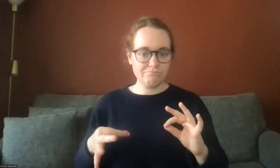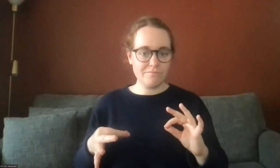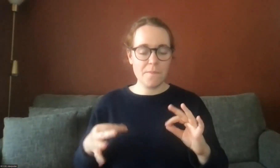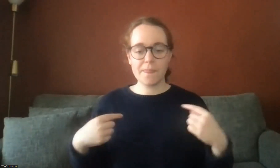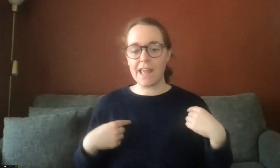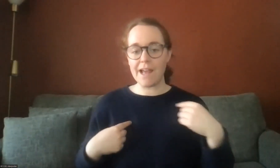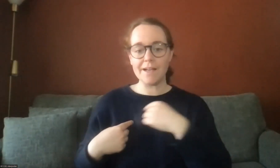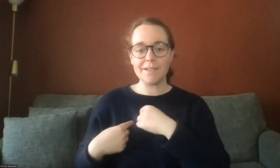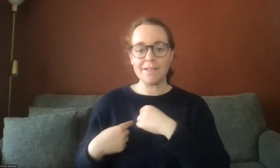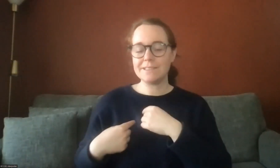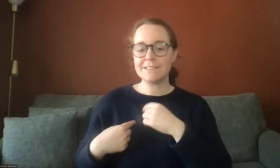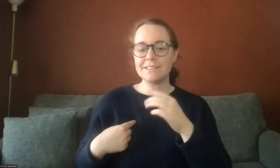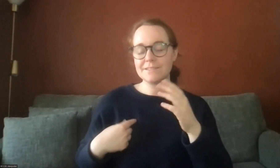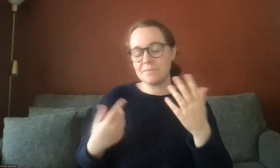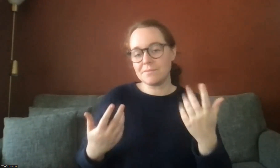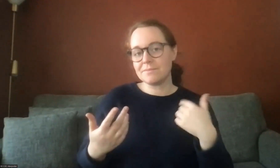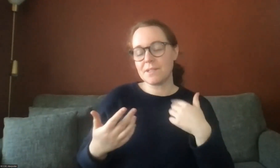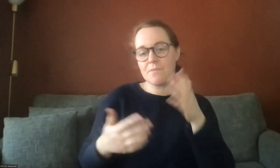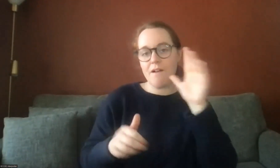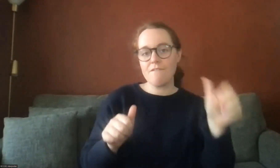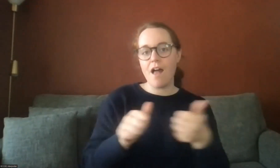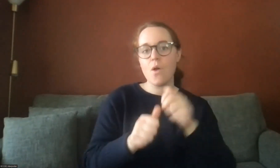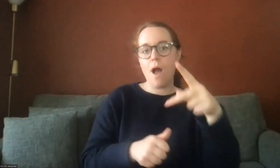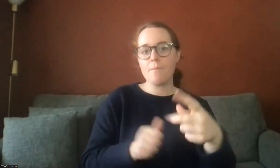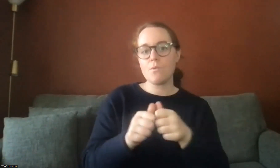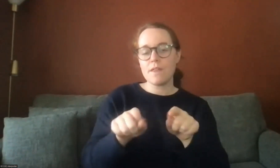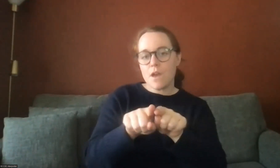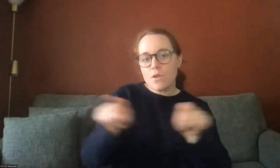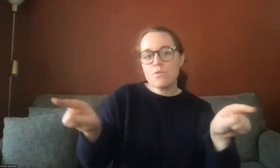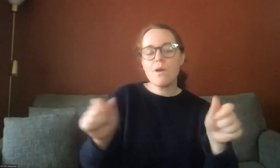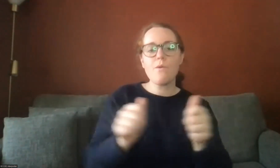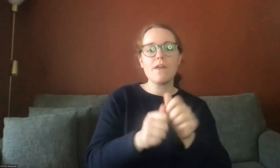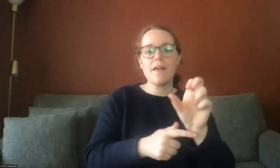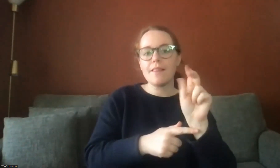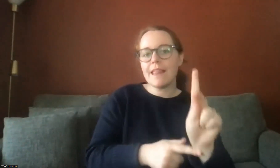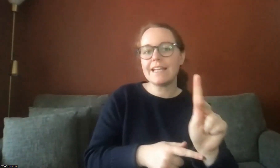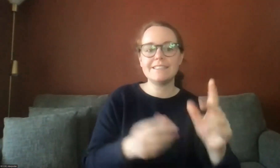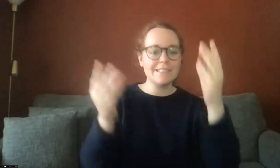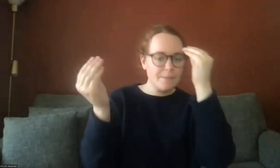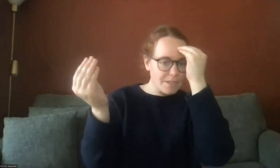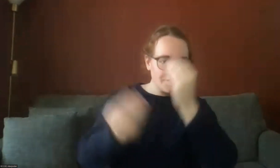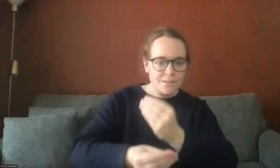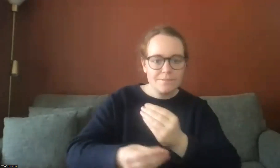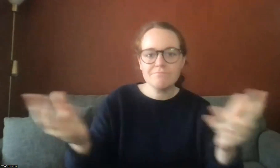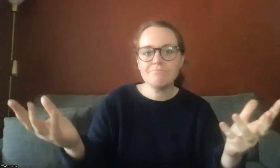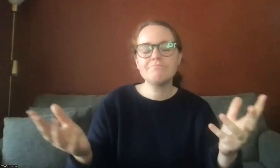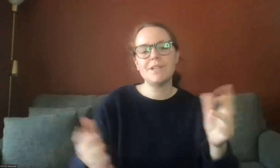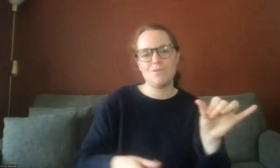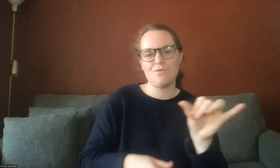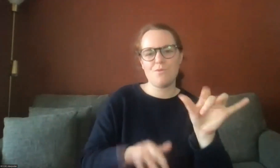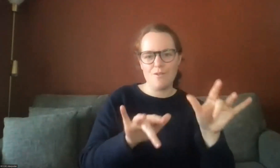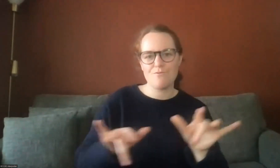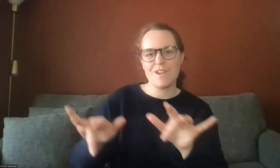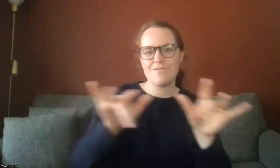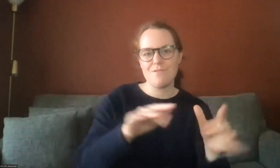will, as mentioned, we'll follow up with you with all of the links and information, as well as the link to the recording that you can share with